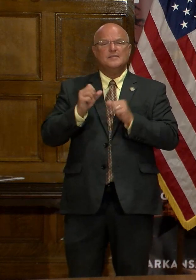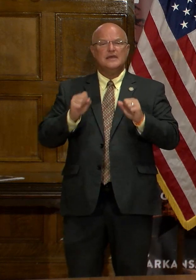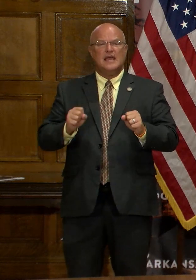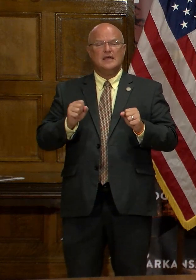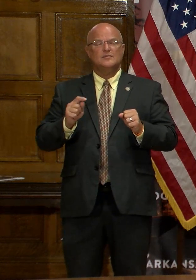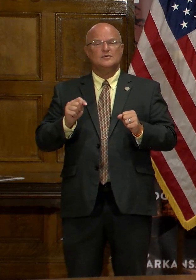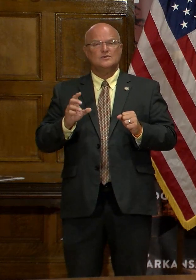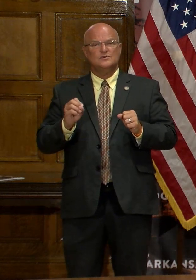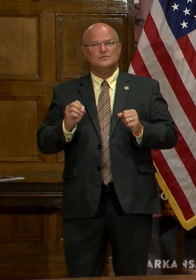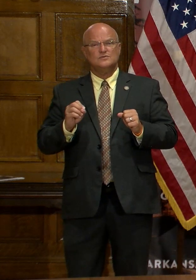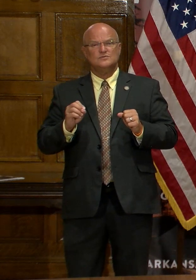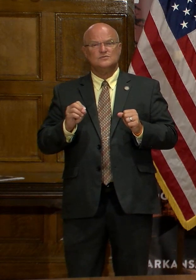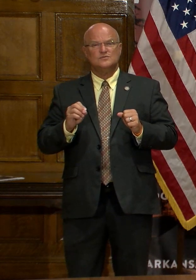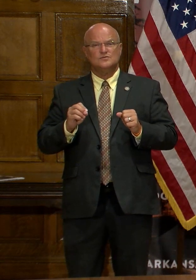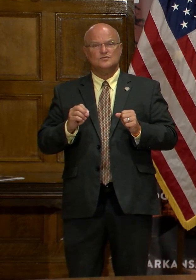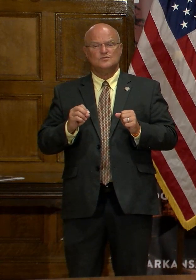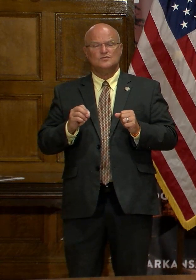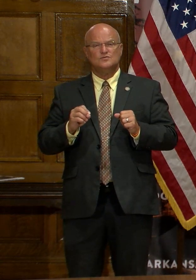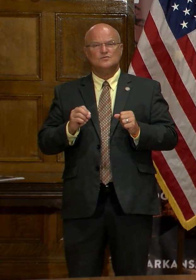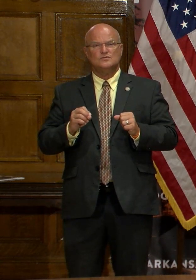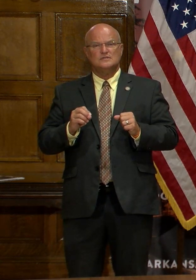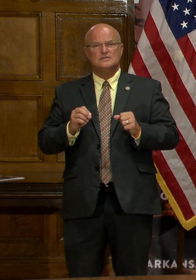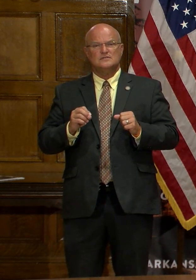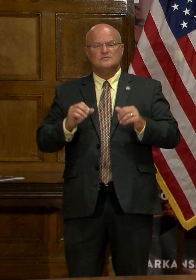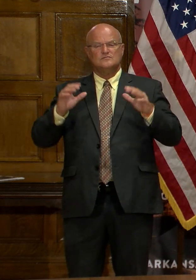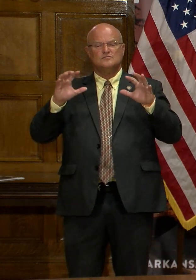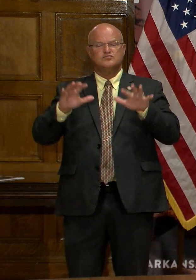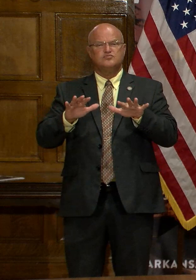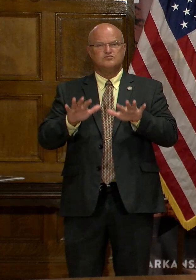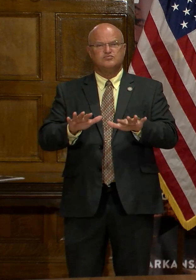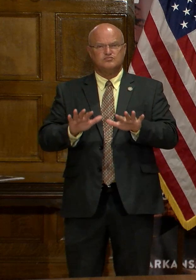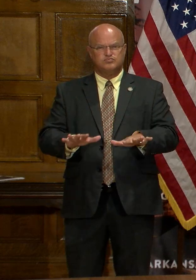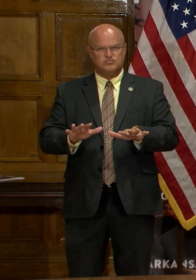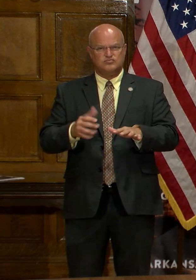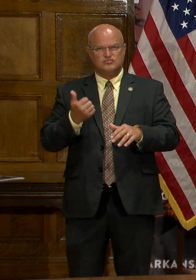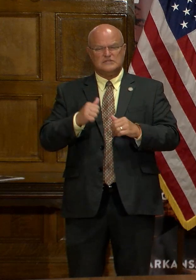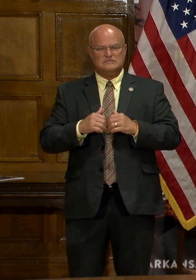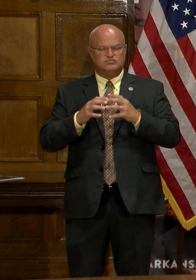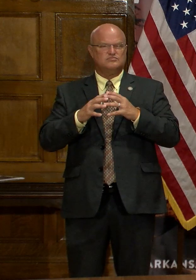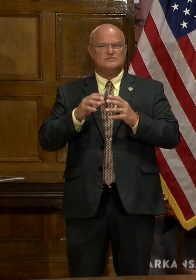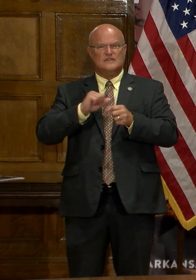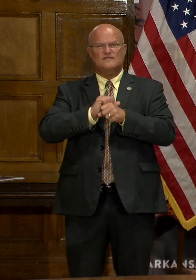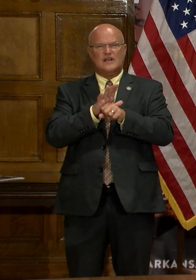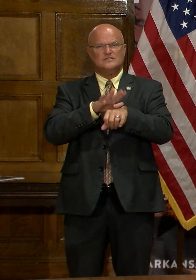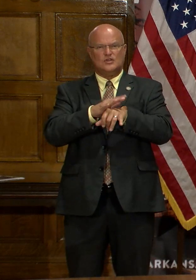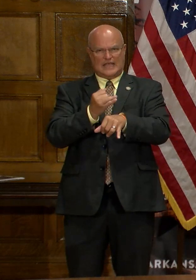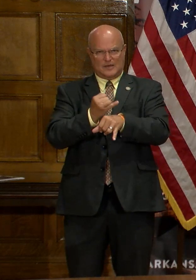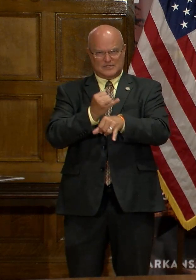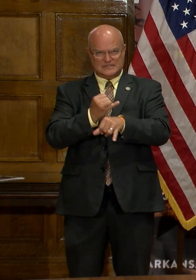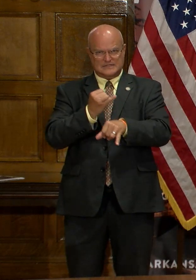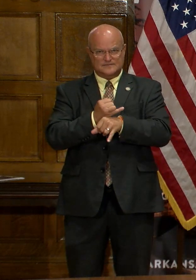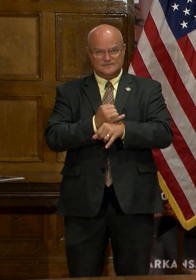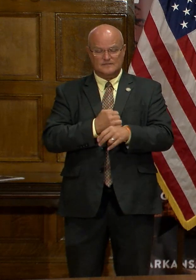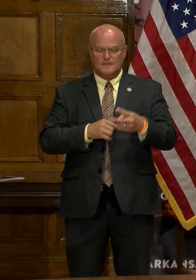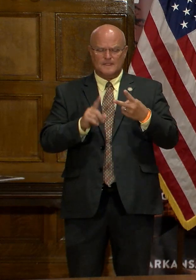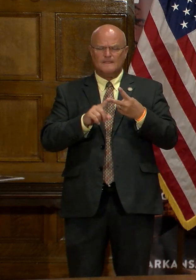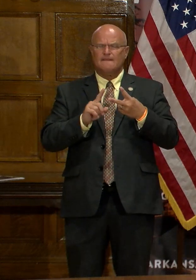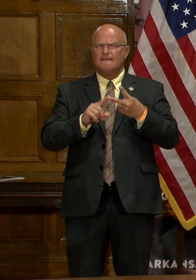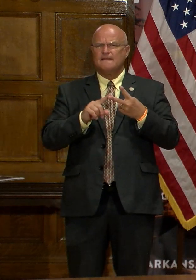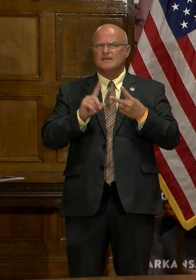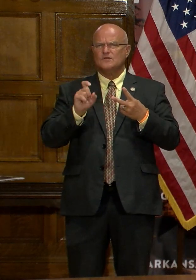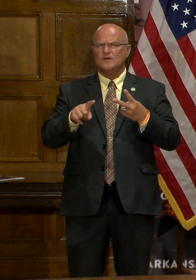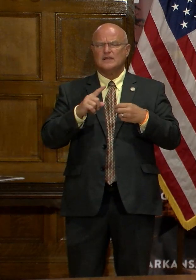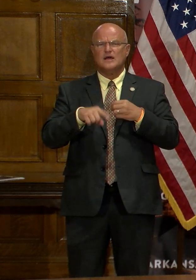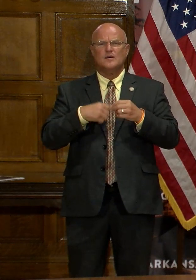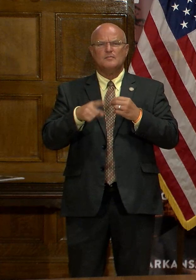able to stall any upstart in a virus on campus. The second part of your question